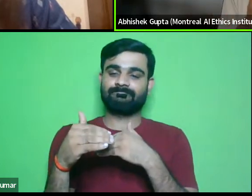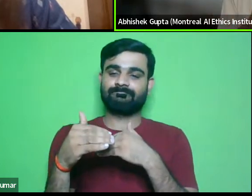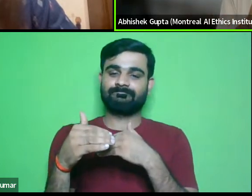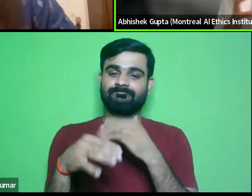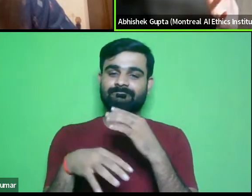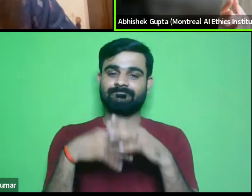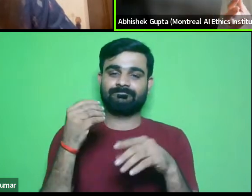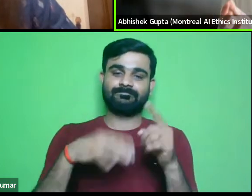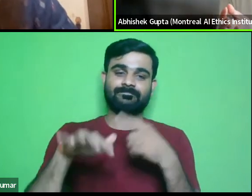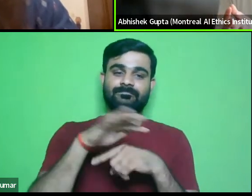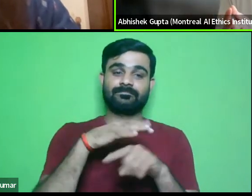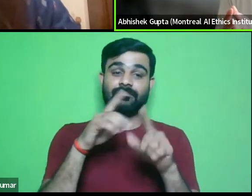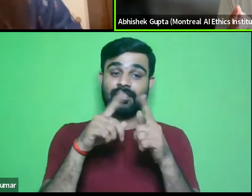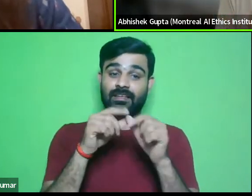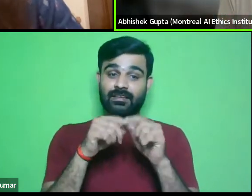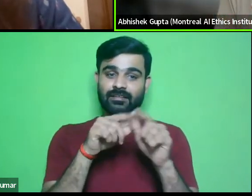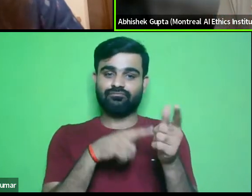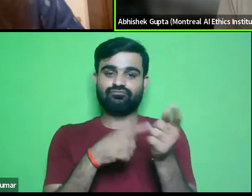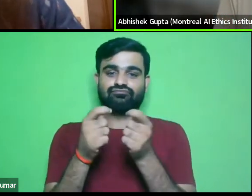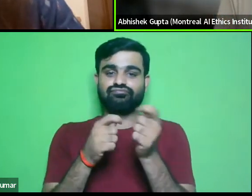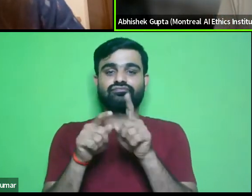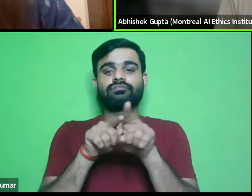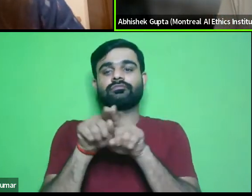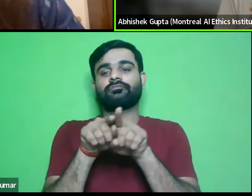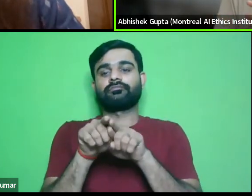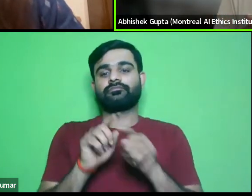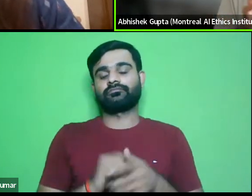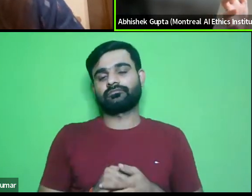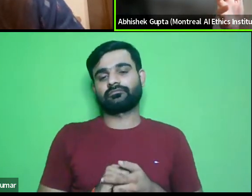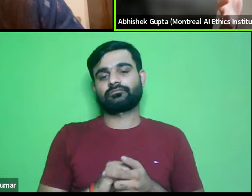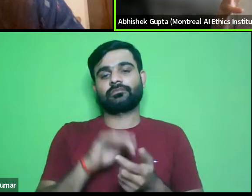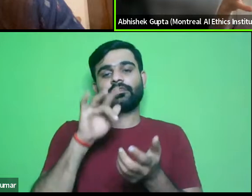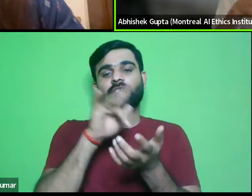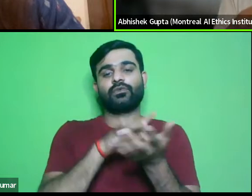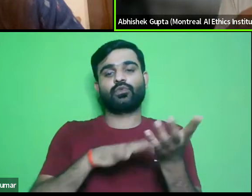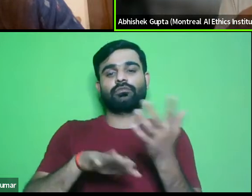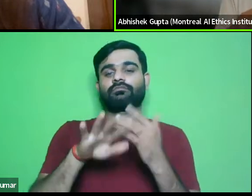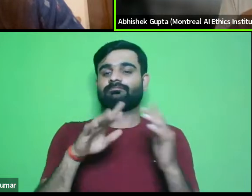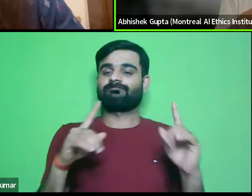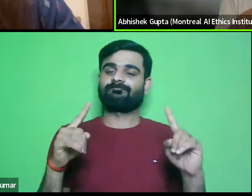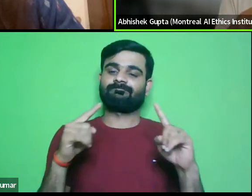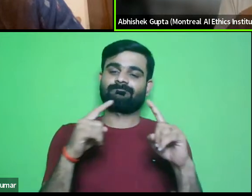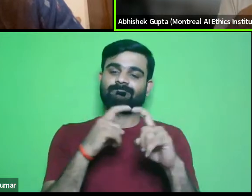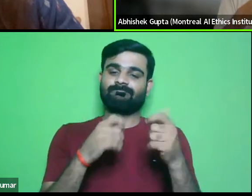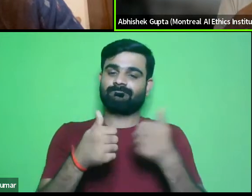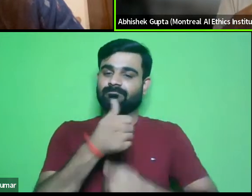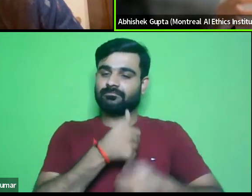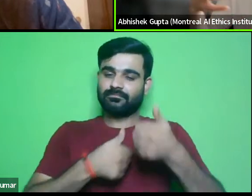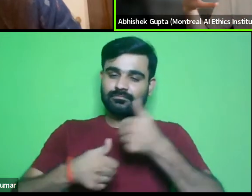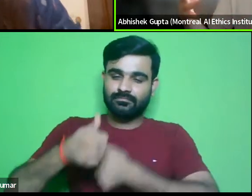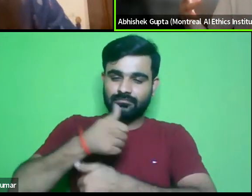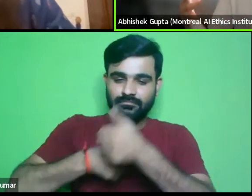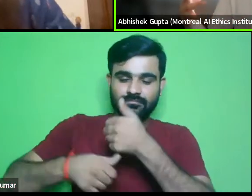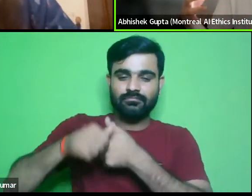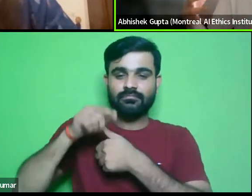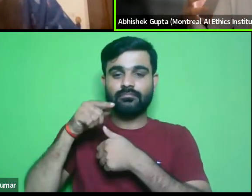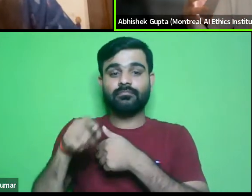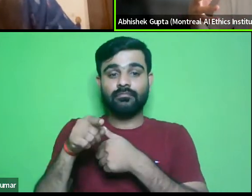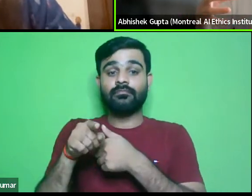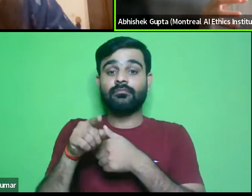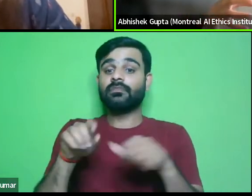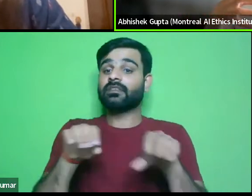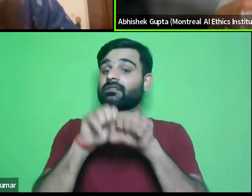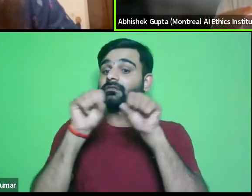outside of those data cooperatives, as an example, where it's really computation that happens and computation that's